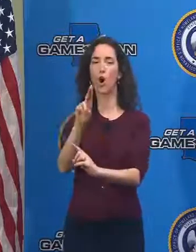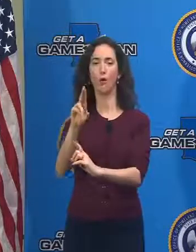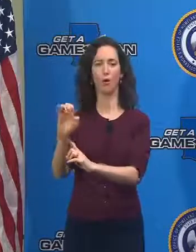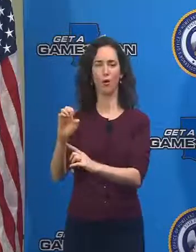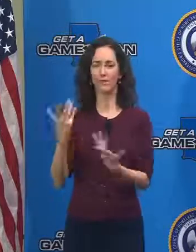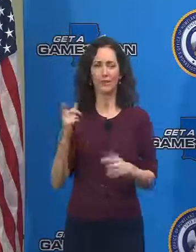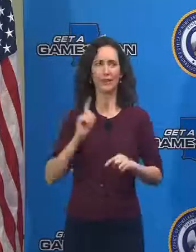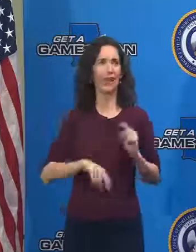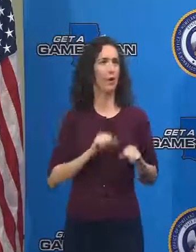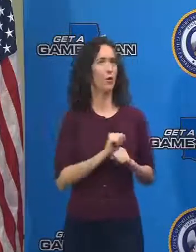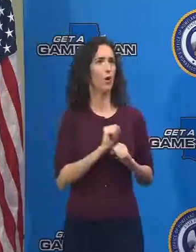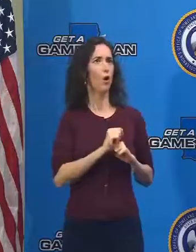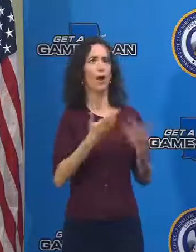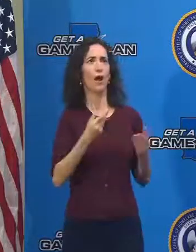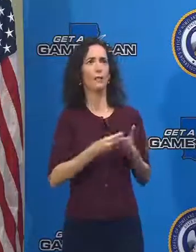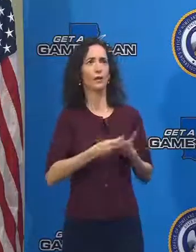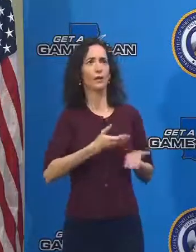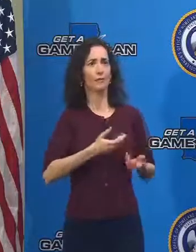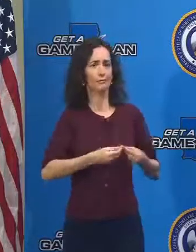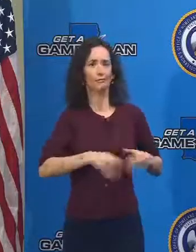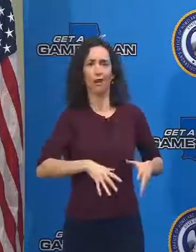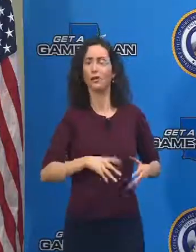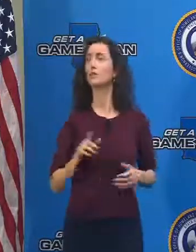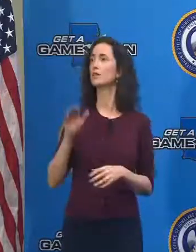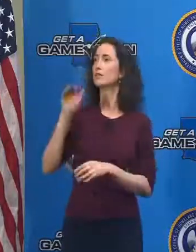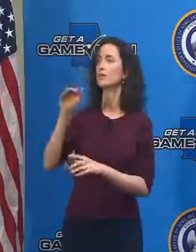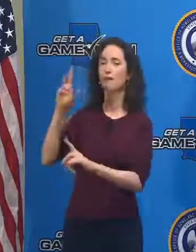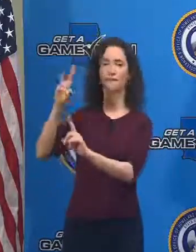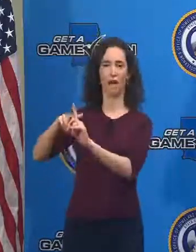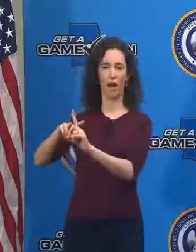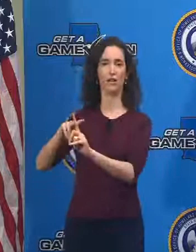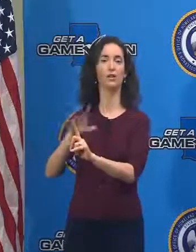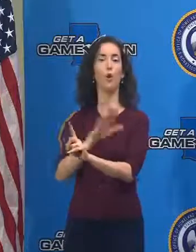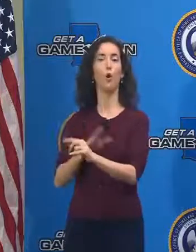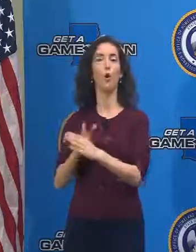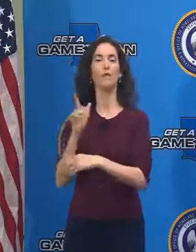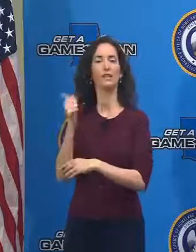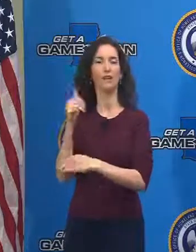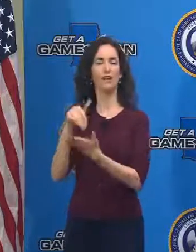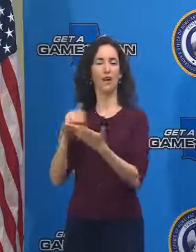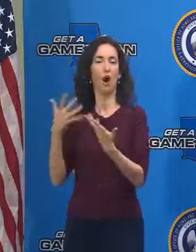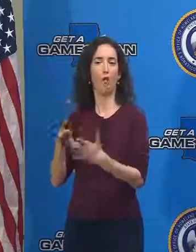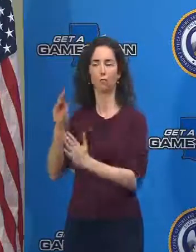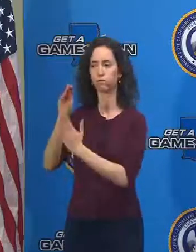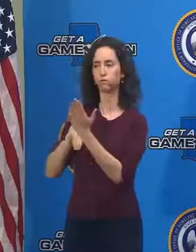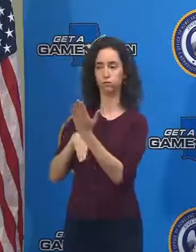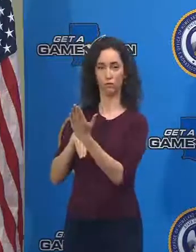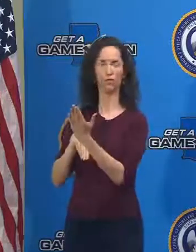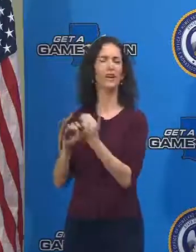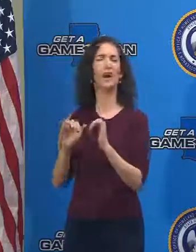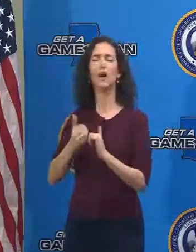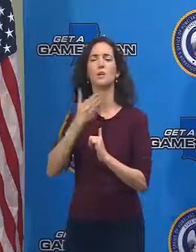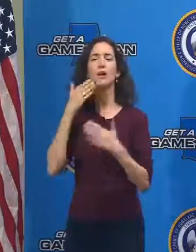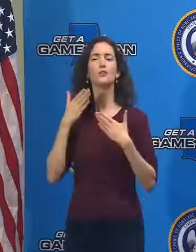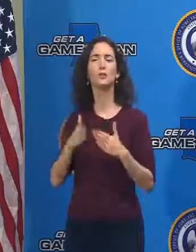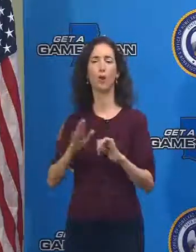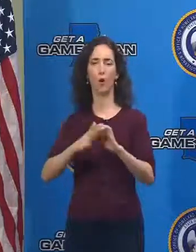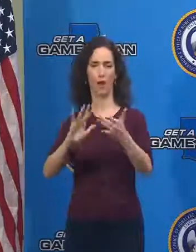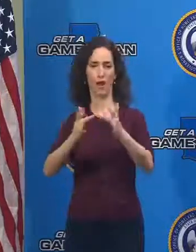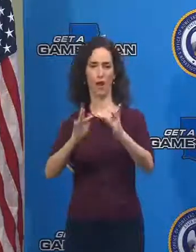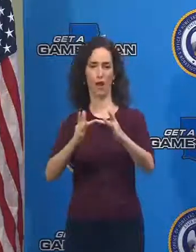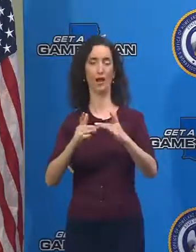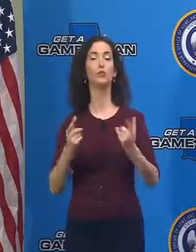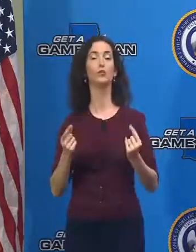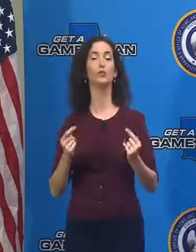Ida. The best way for people to file their claim, if they are able to do so, is to file online by